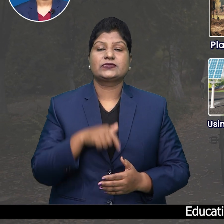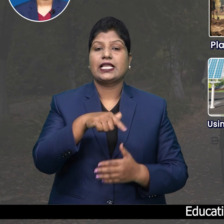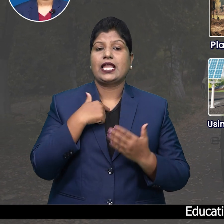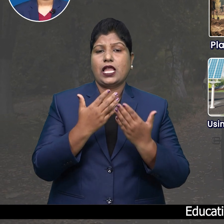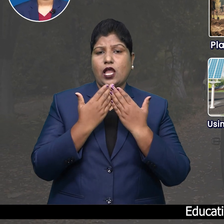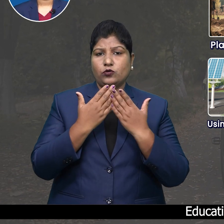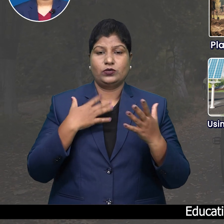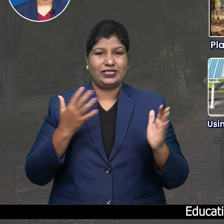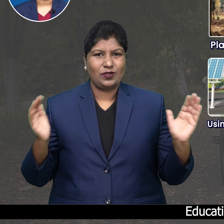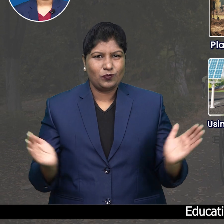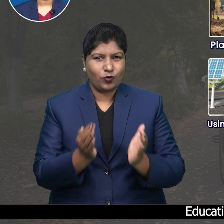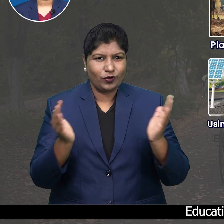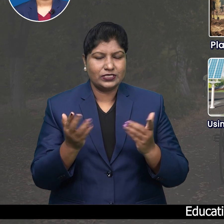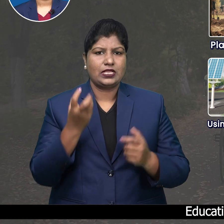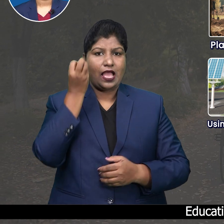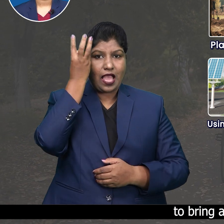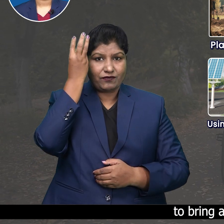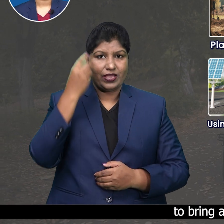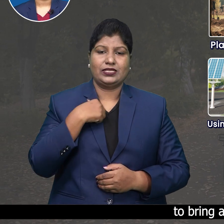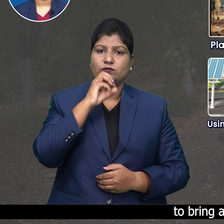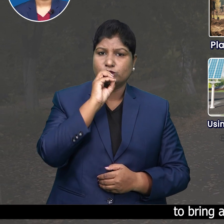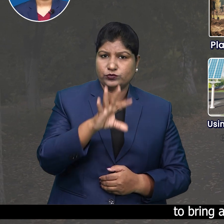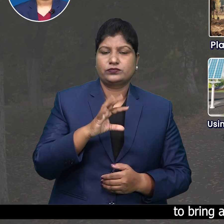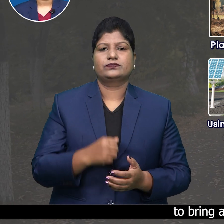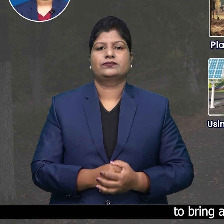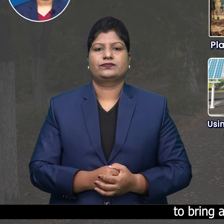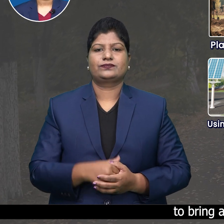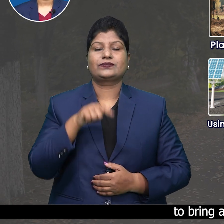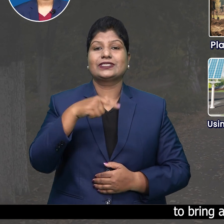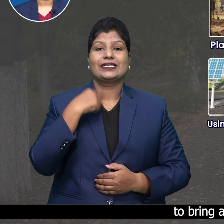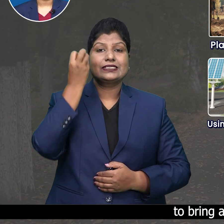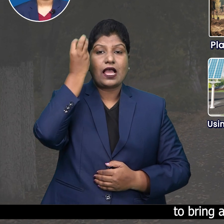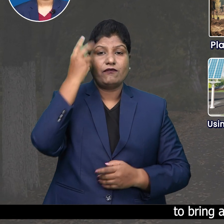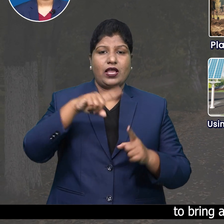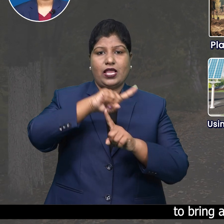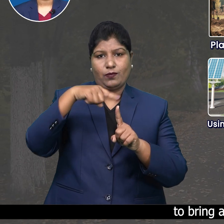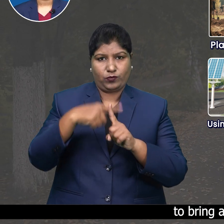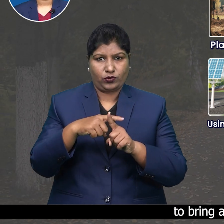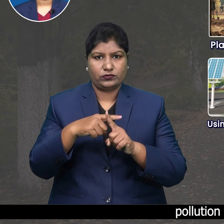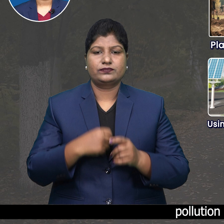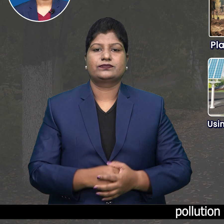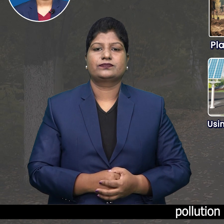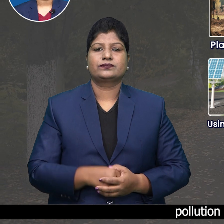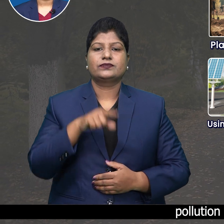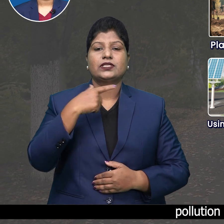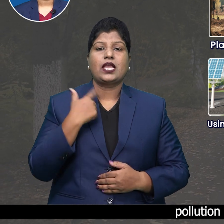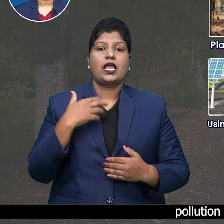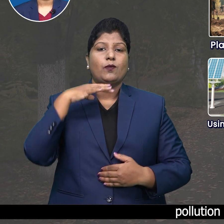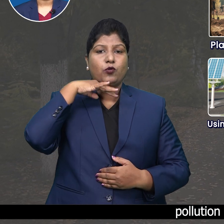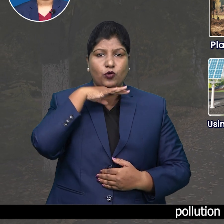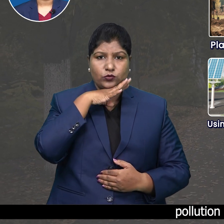Educating the public to bring awareness about